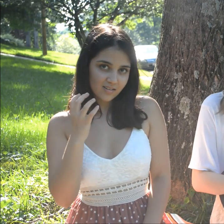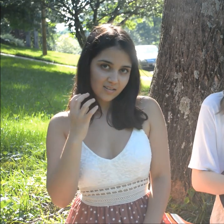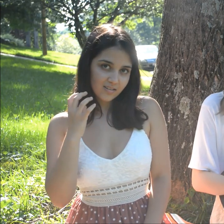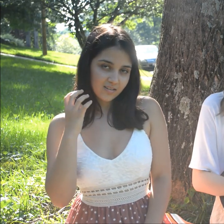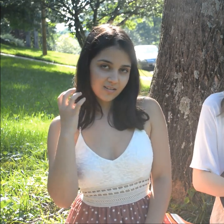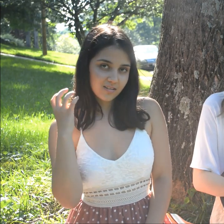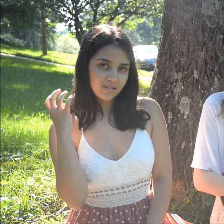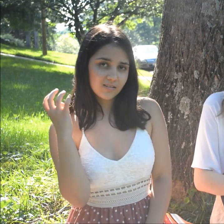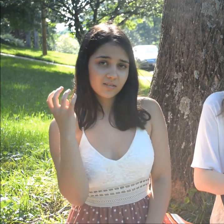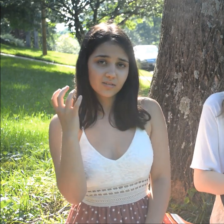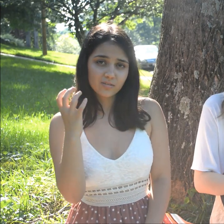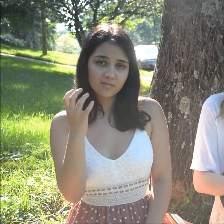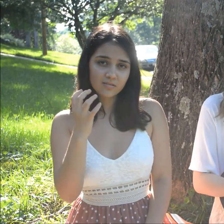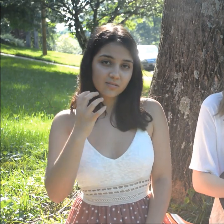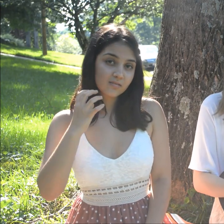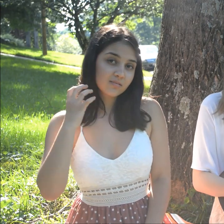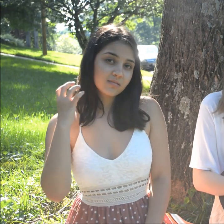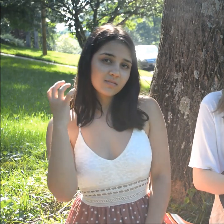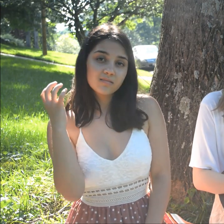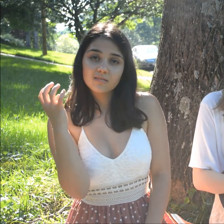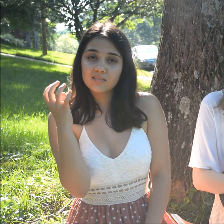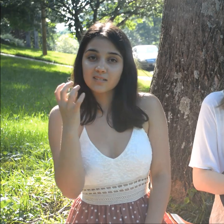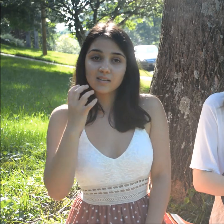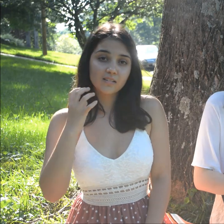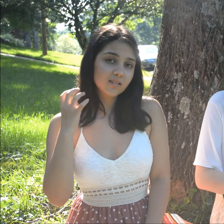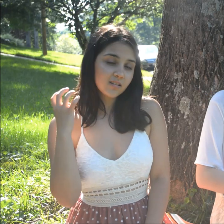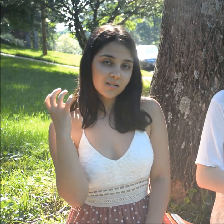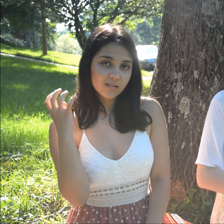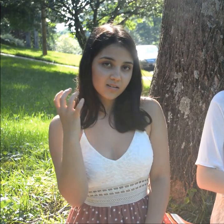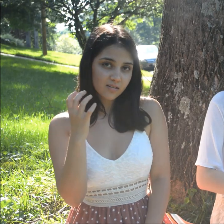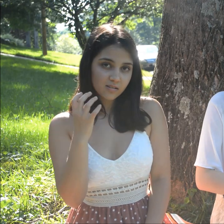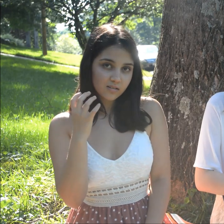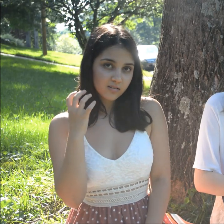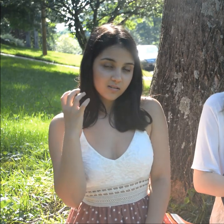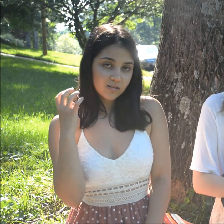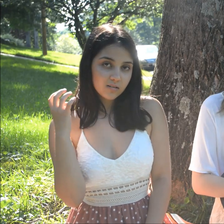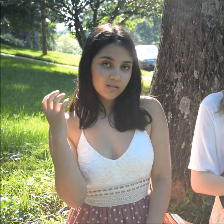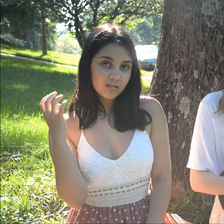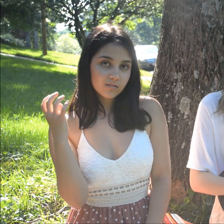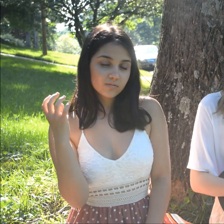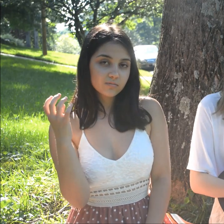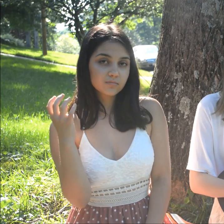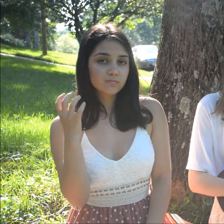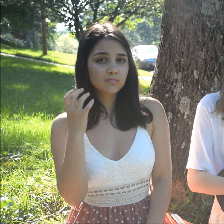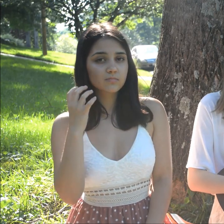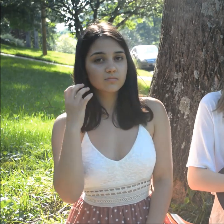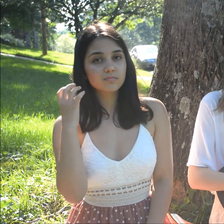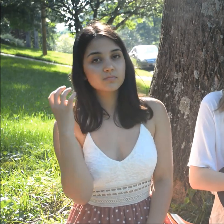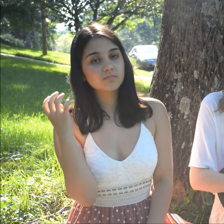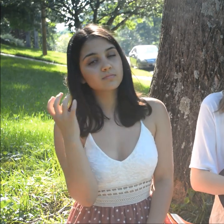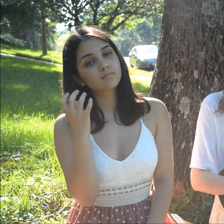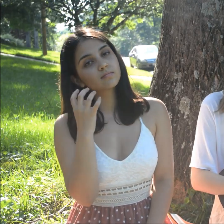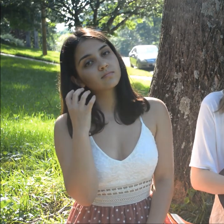Oh, when two hearts in one home Sweet creature, creature, love